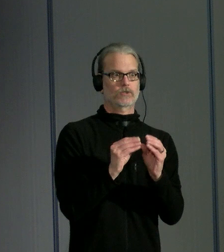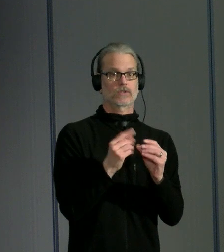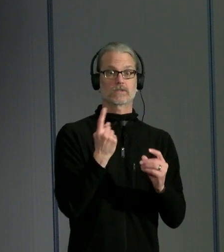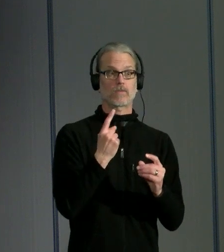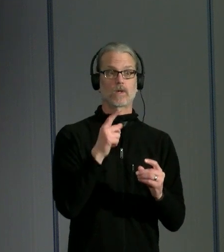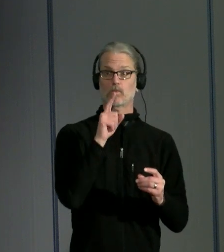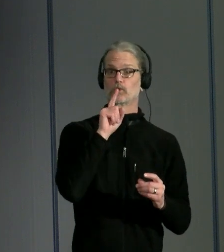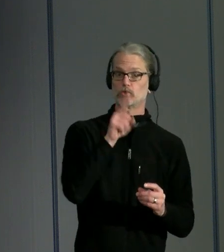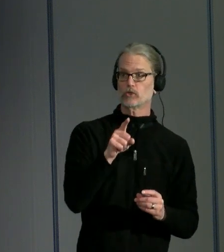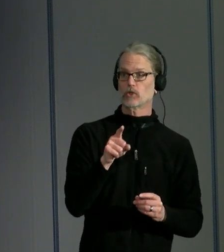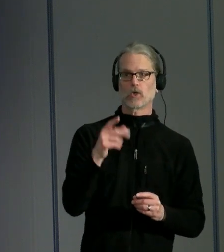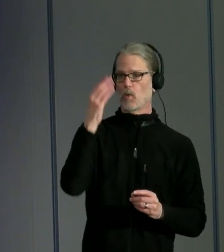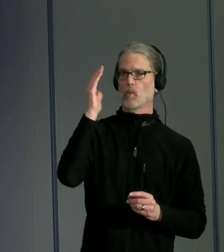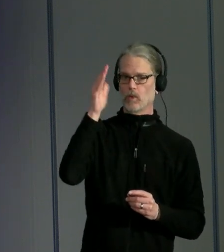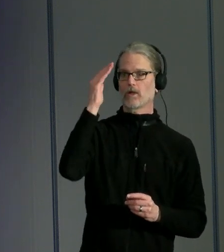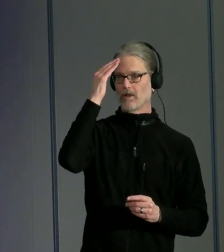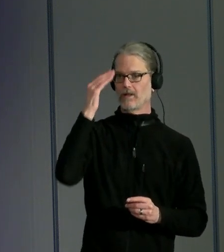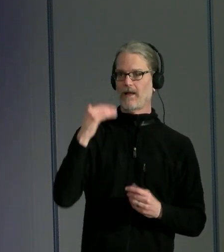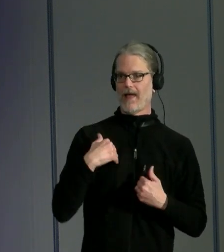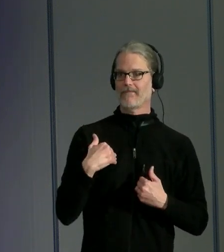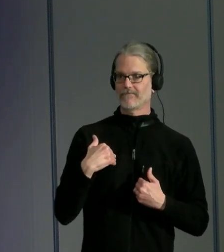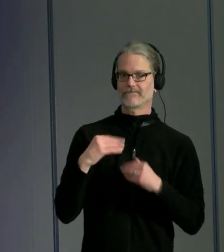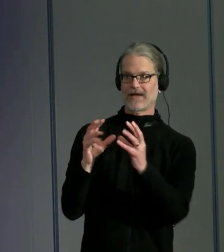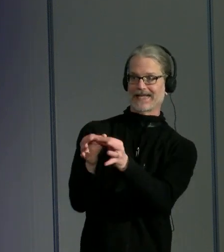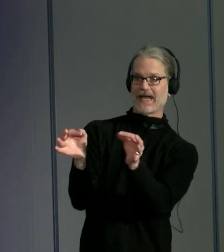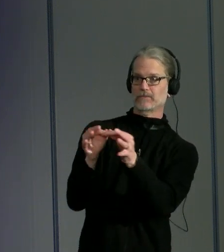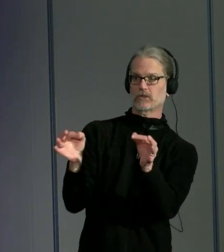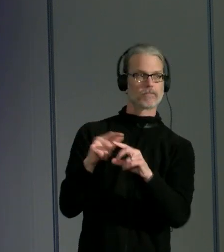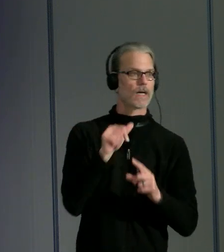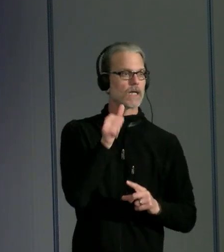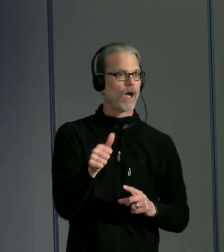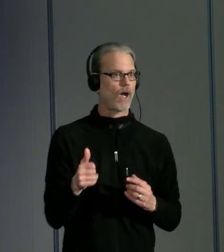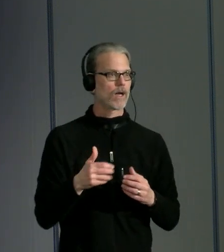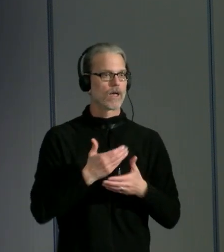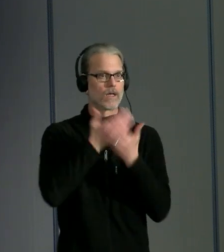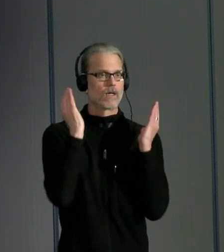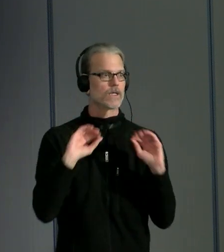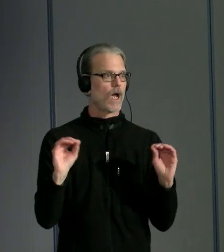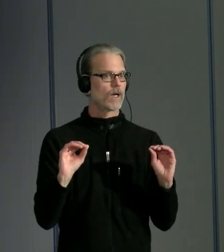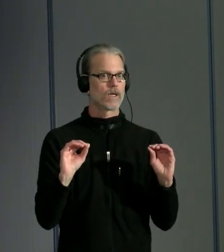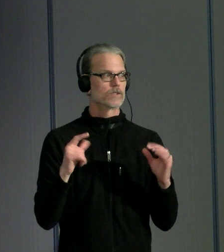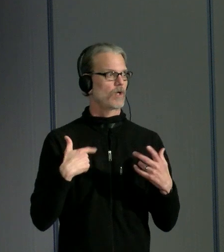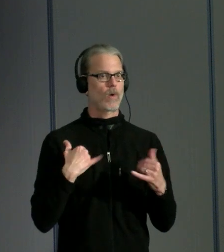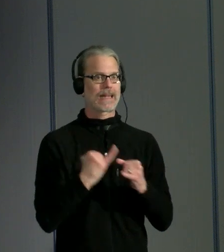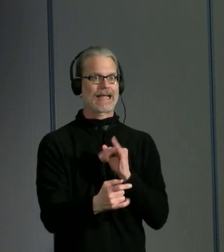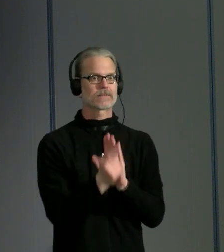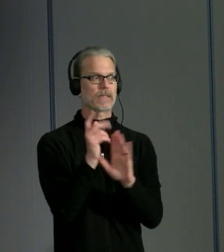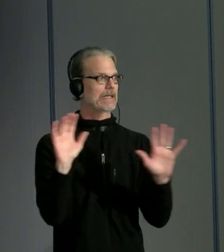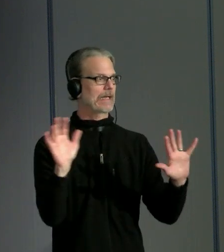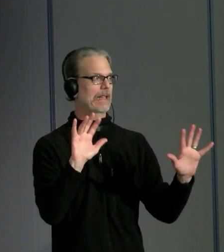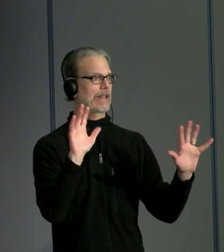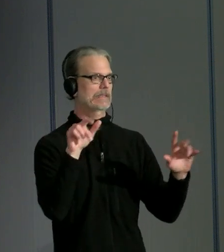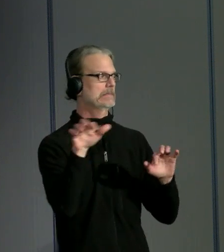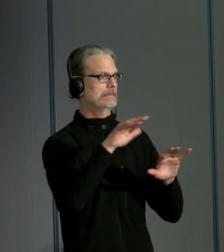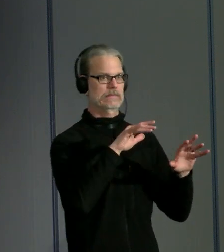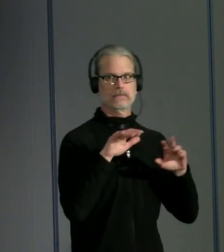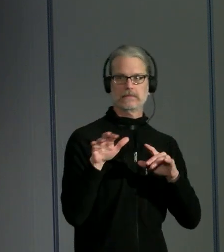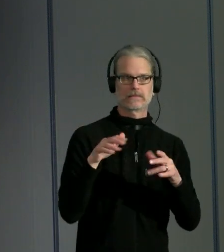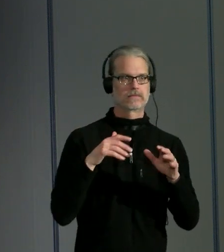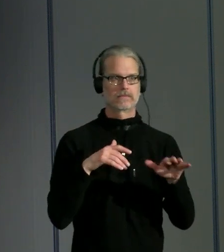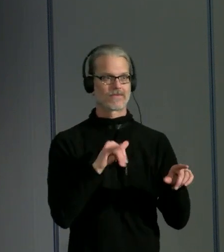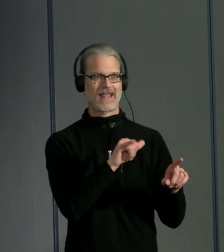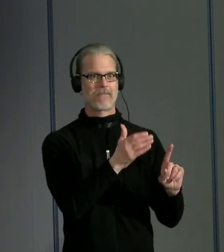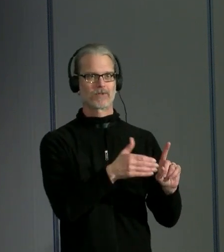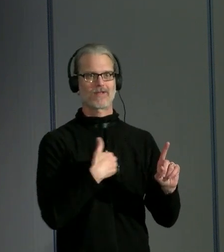captioning, and in fact, there wasn't. So there was a little bit of a last-minute scramble to make sure that this person had access to the